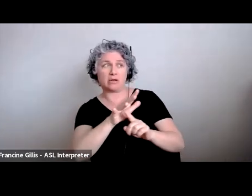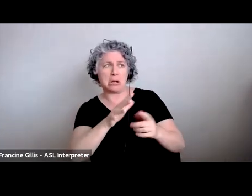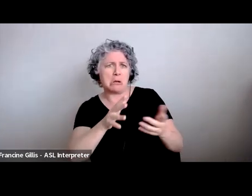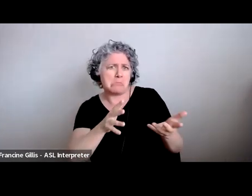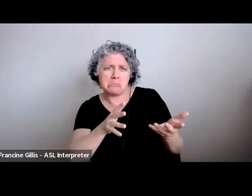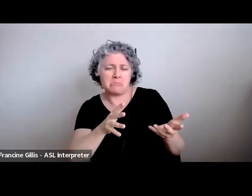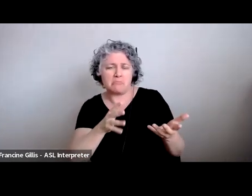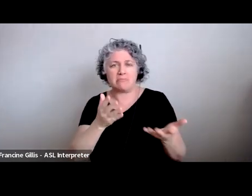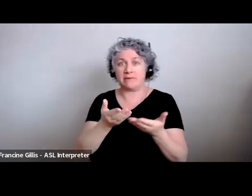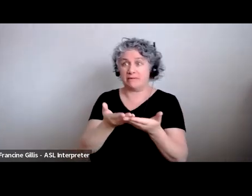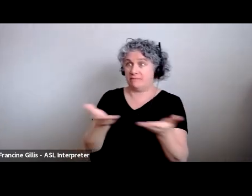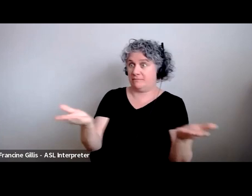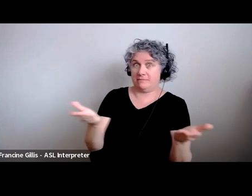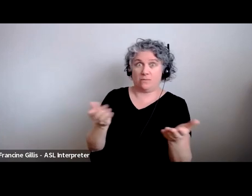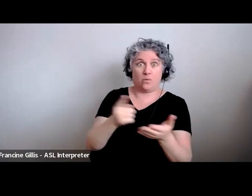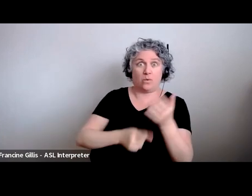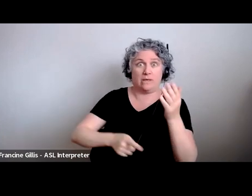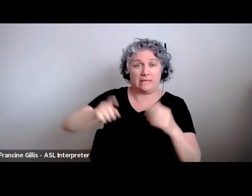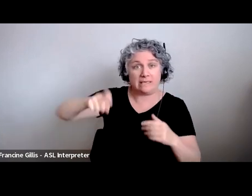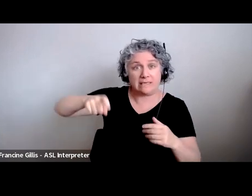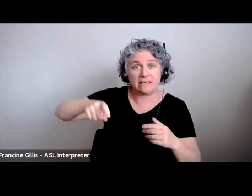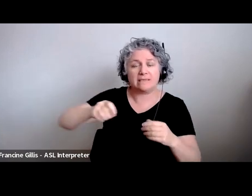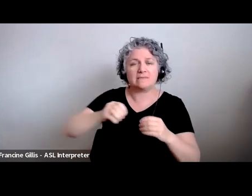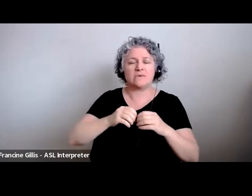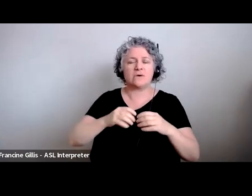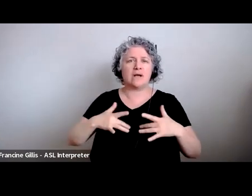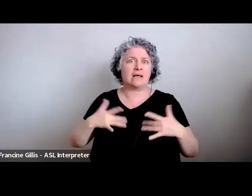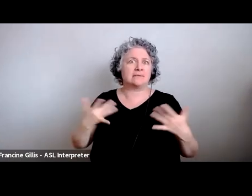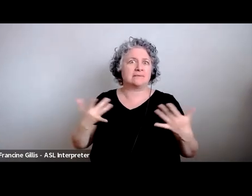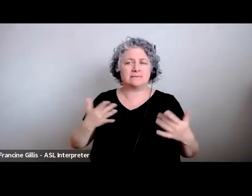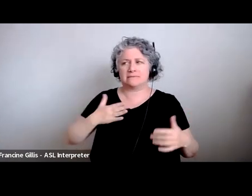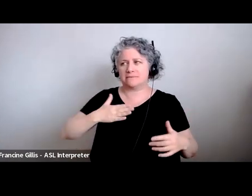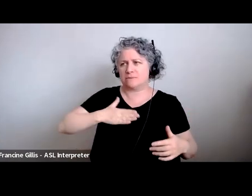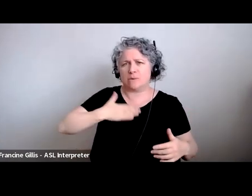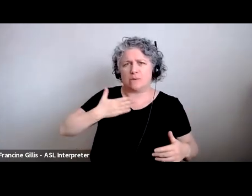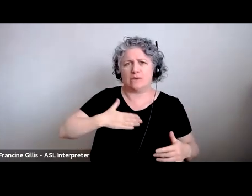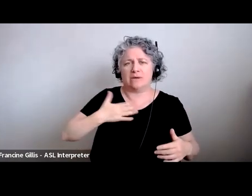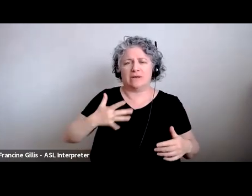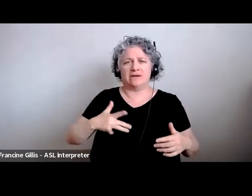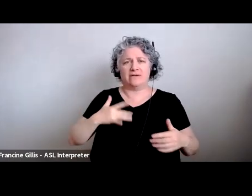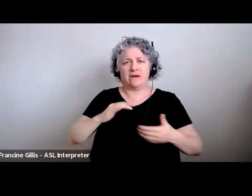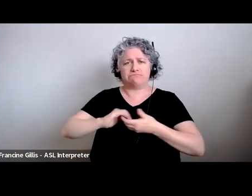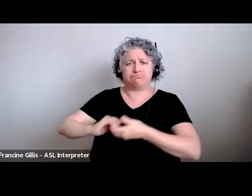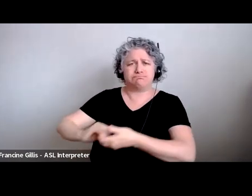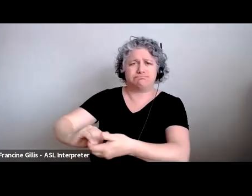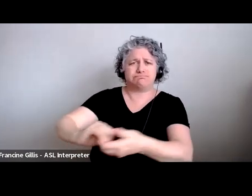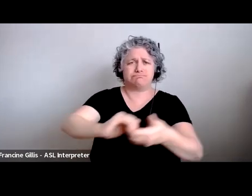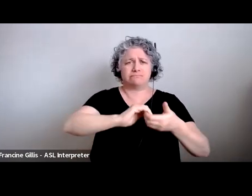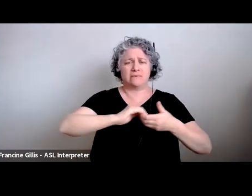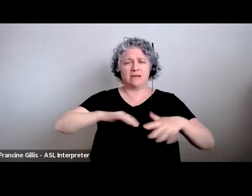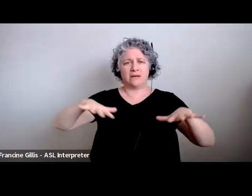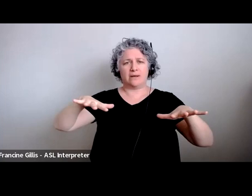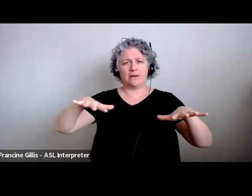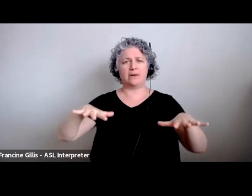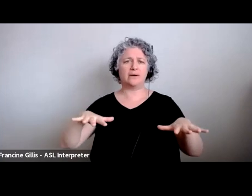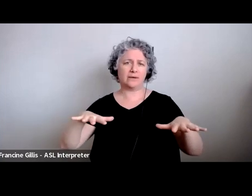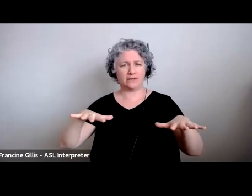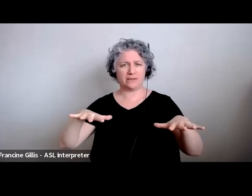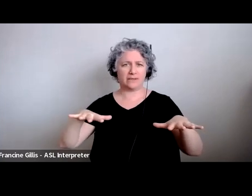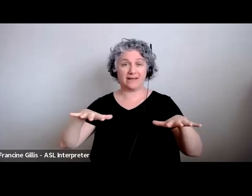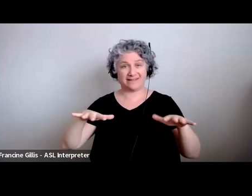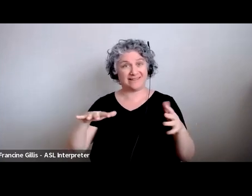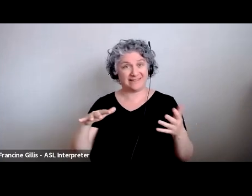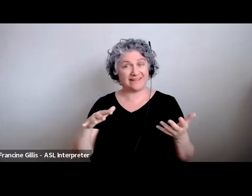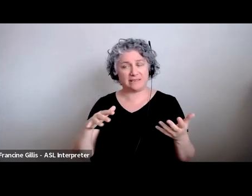is maybe some lightness, some joy, some feeling of togetherness. And I don't think that the